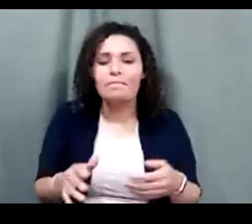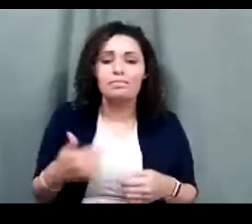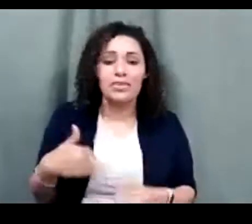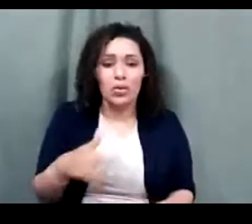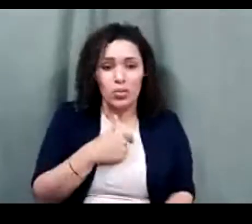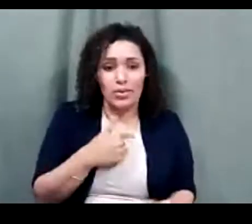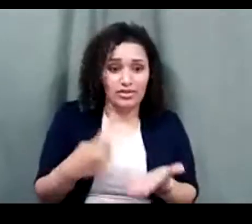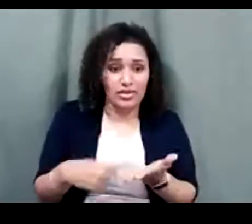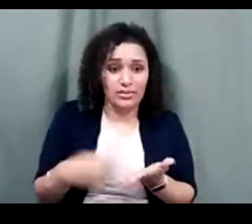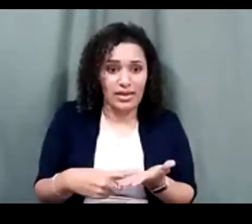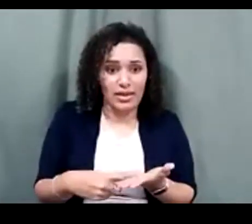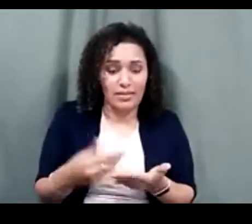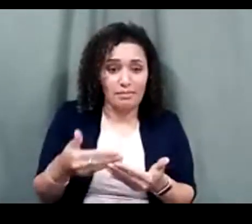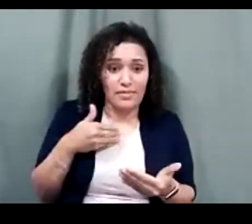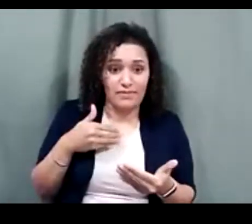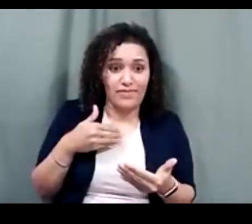think we talked about before last time,